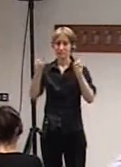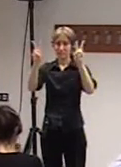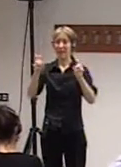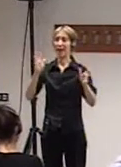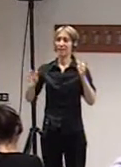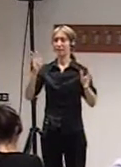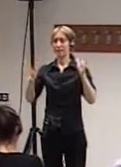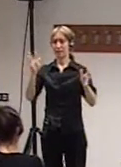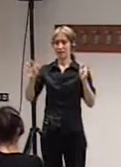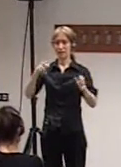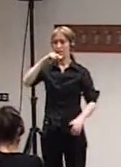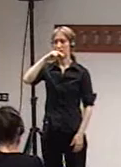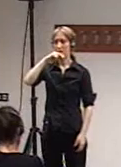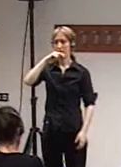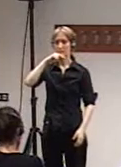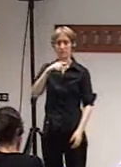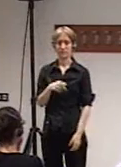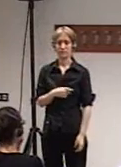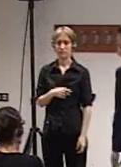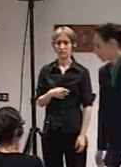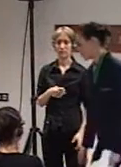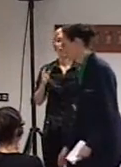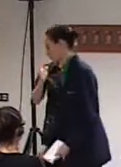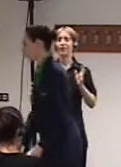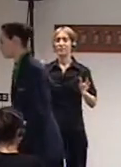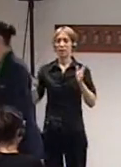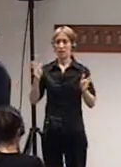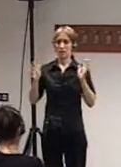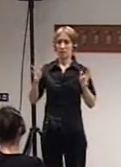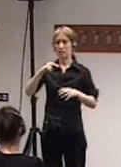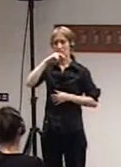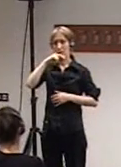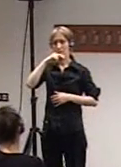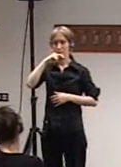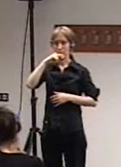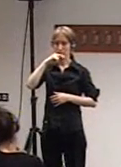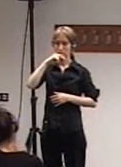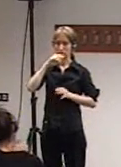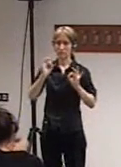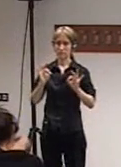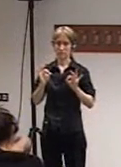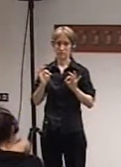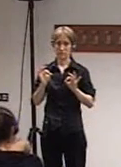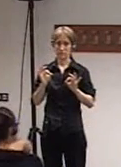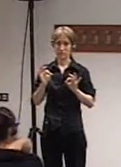systems that have been tried. So the avatars